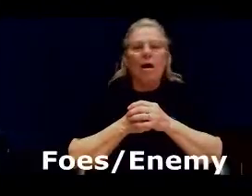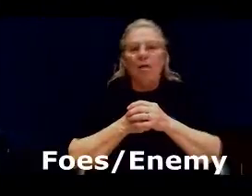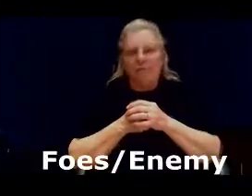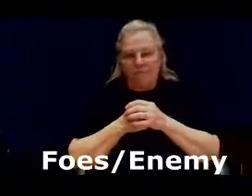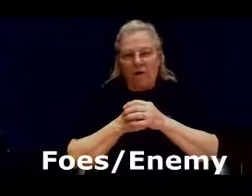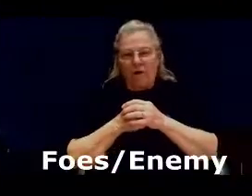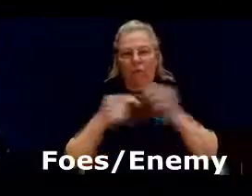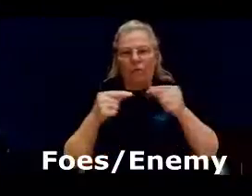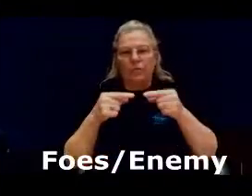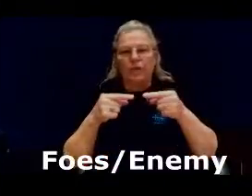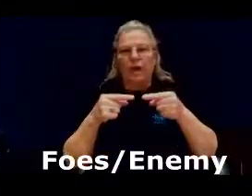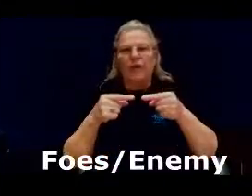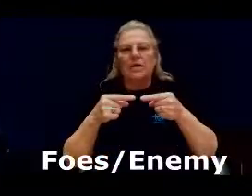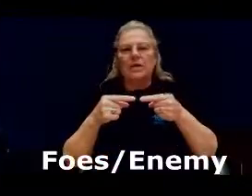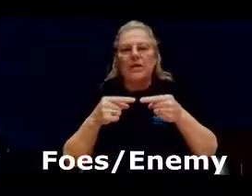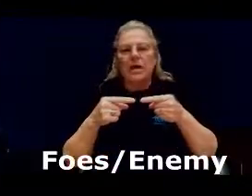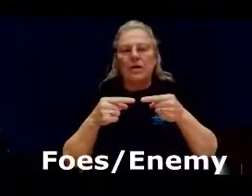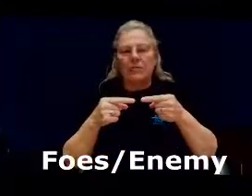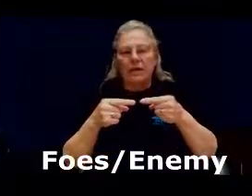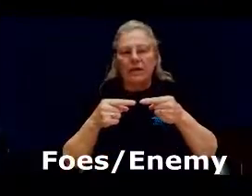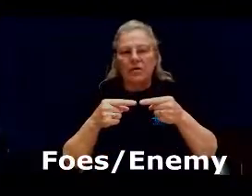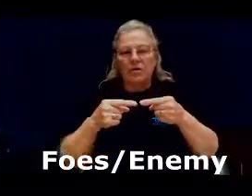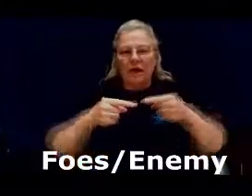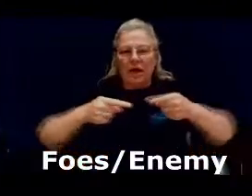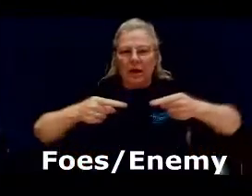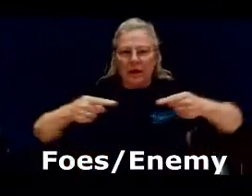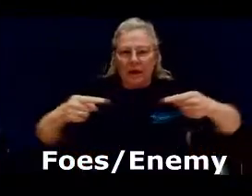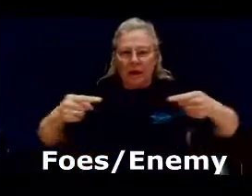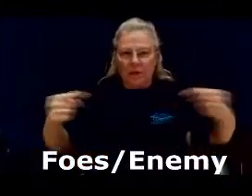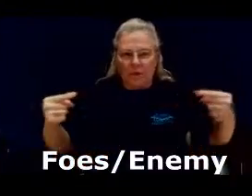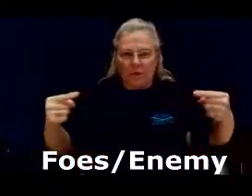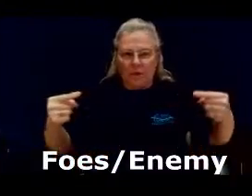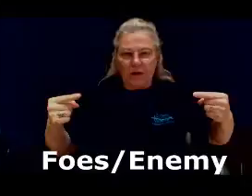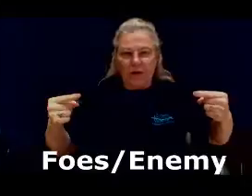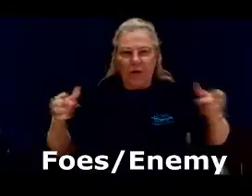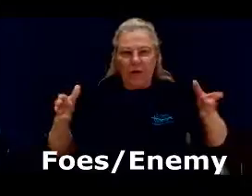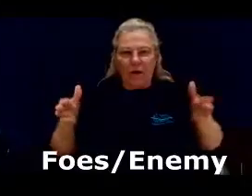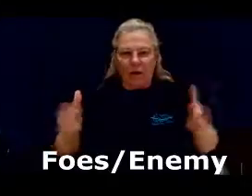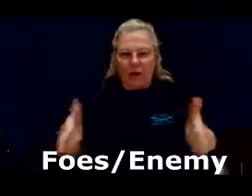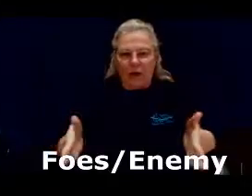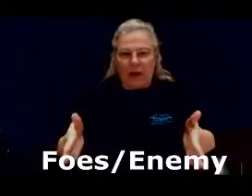A foe. Take your fingers like you're pulling them apart